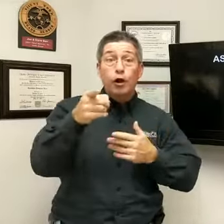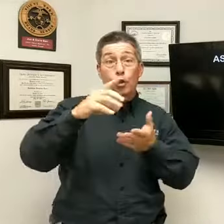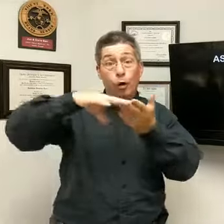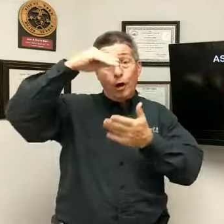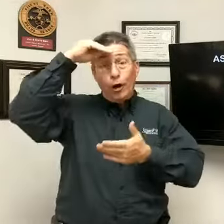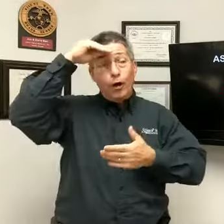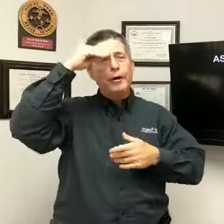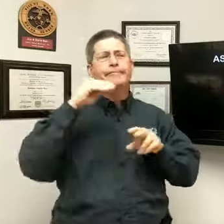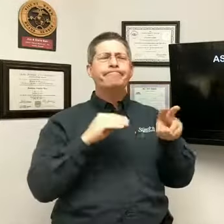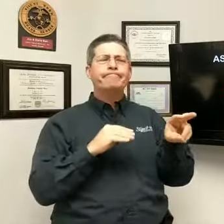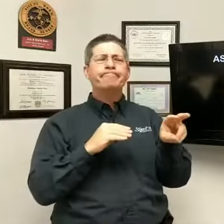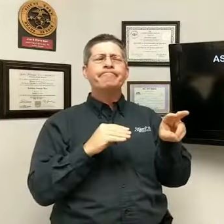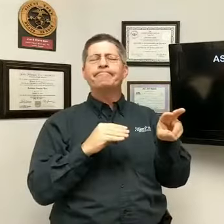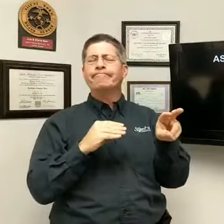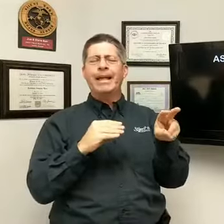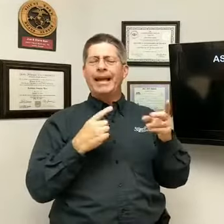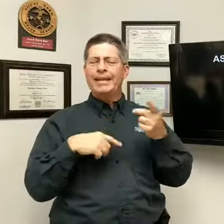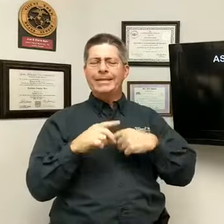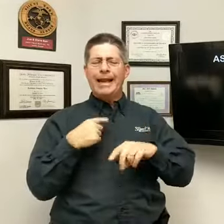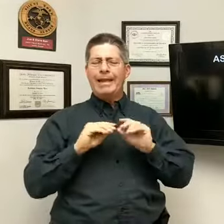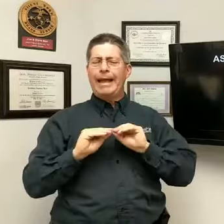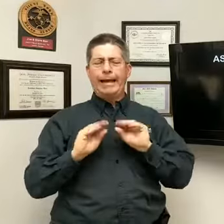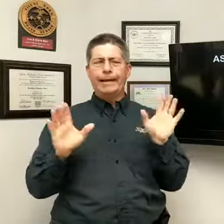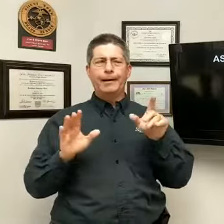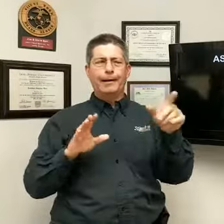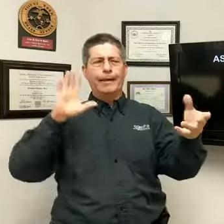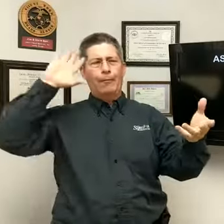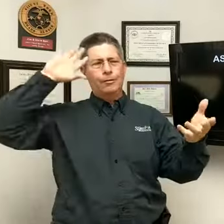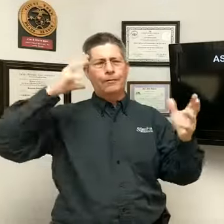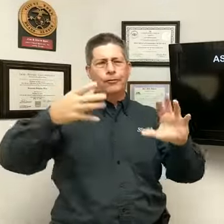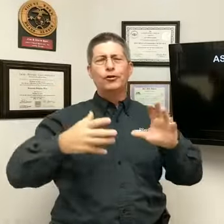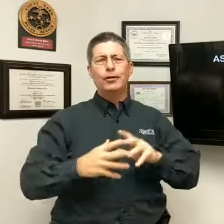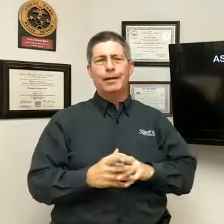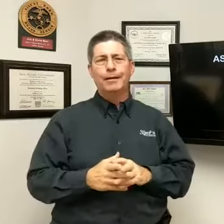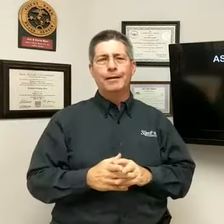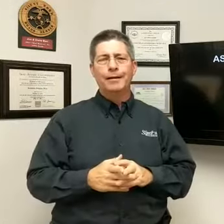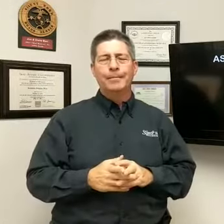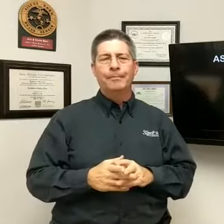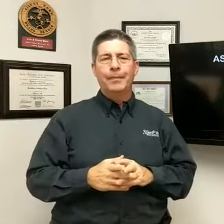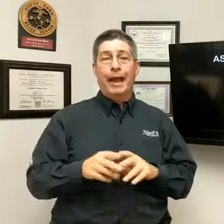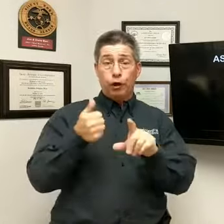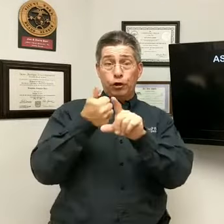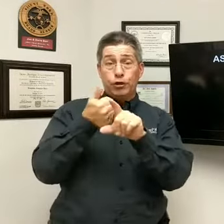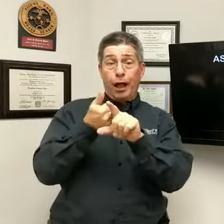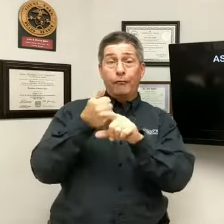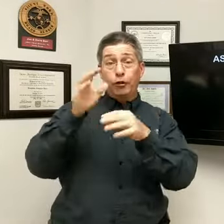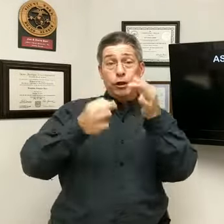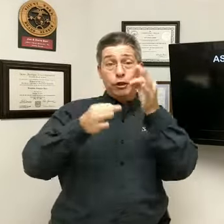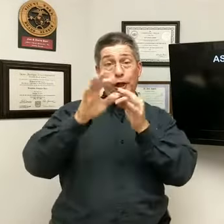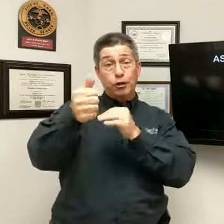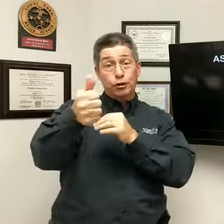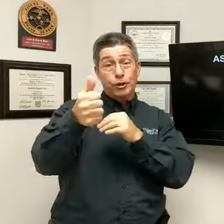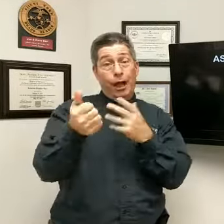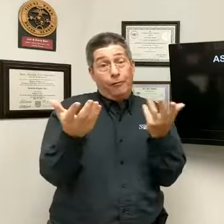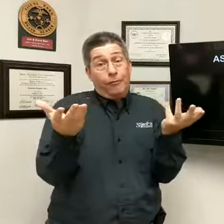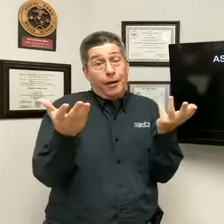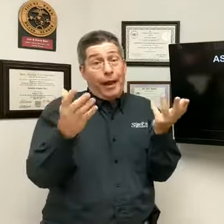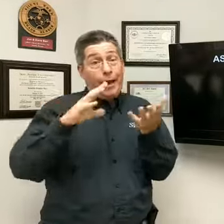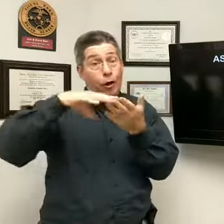will learn, I didn't sign that clearly. That was confusing. And yourself, you can judge yourself and